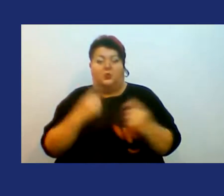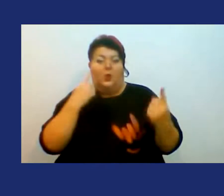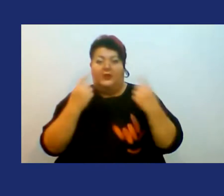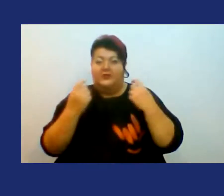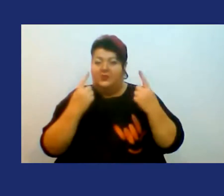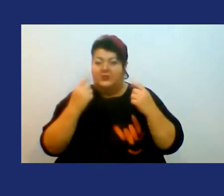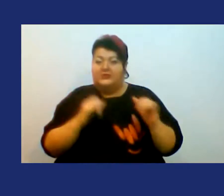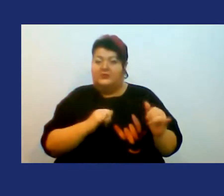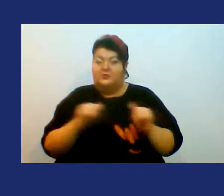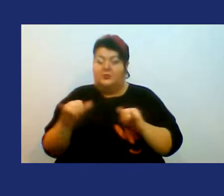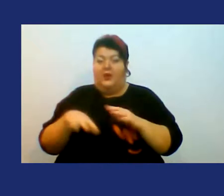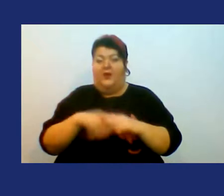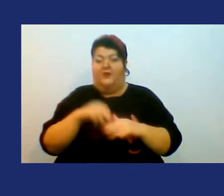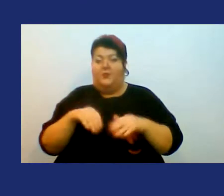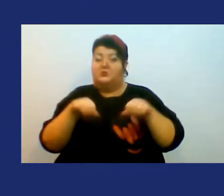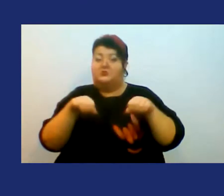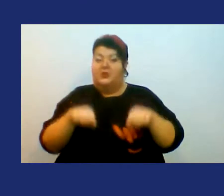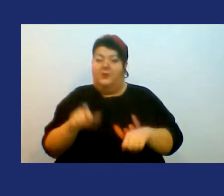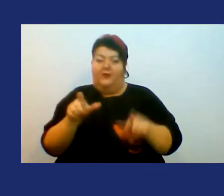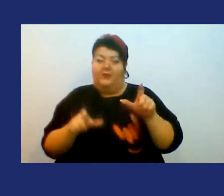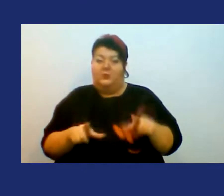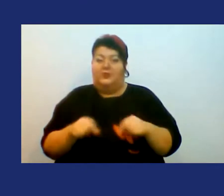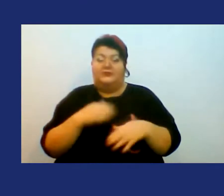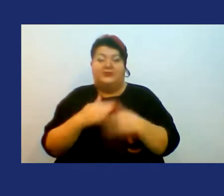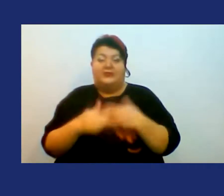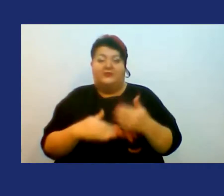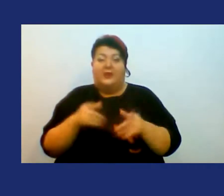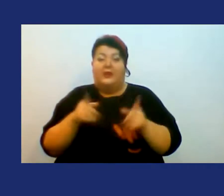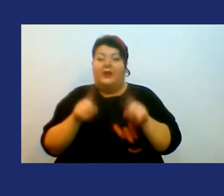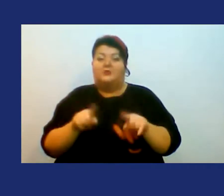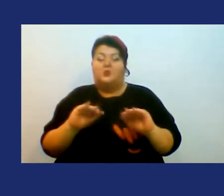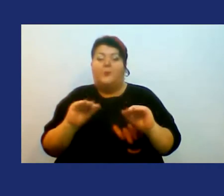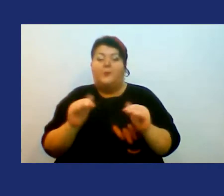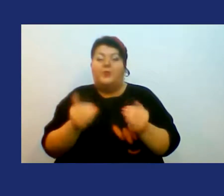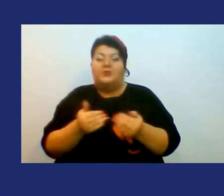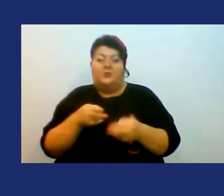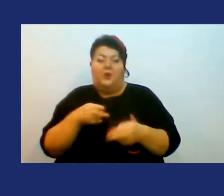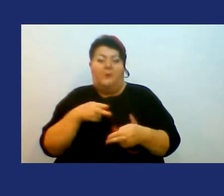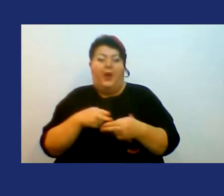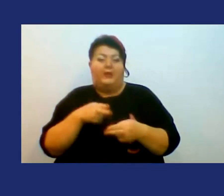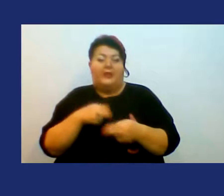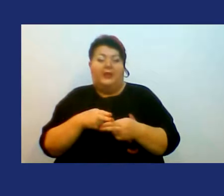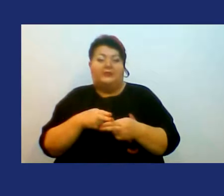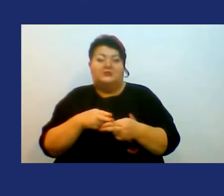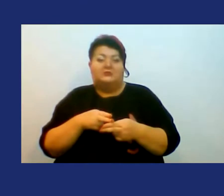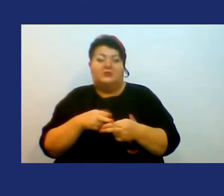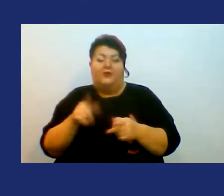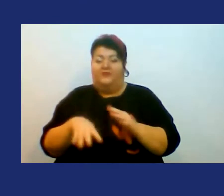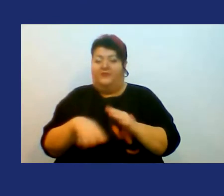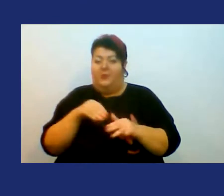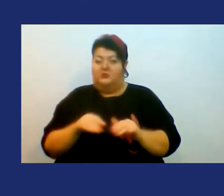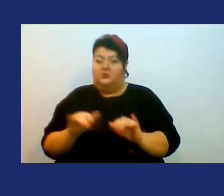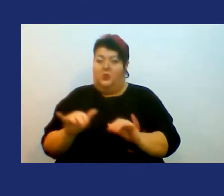set of new norms that regulate information support, legal rights of people with